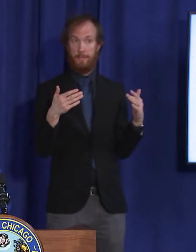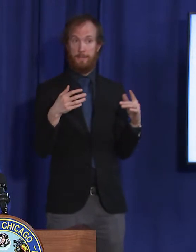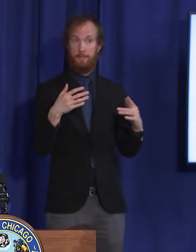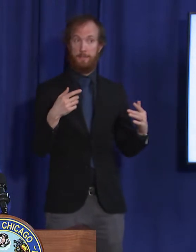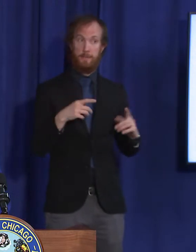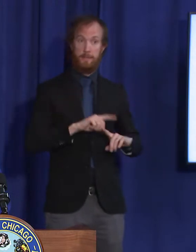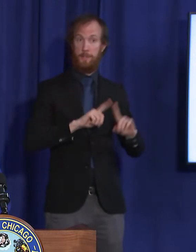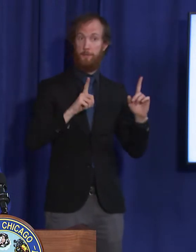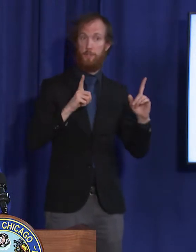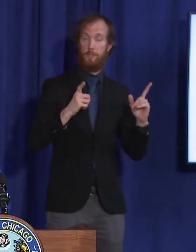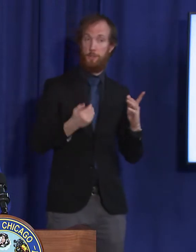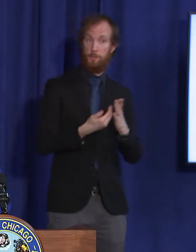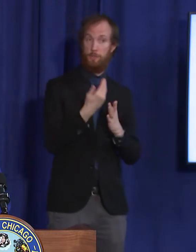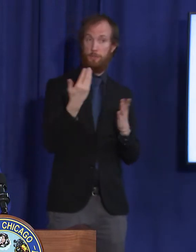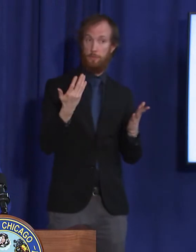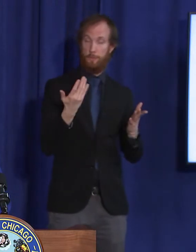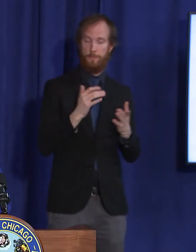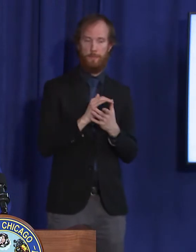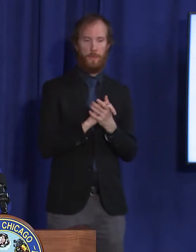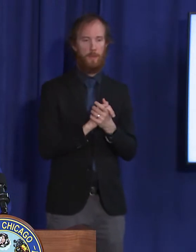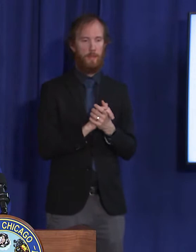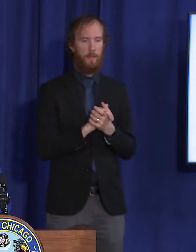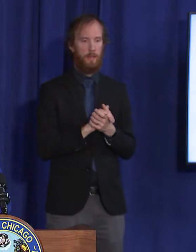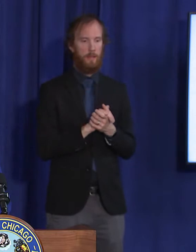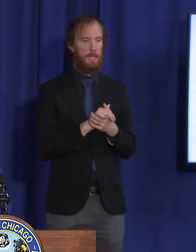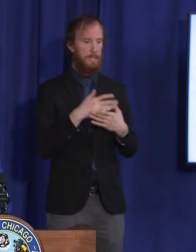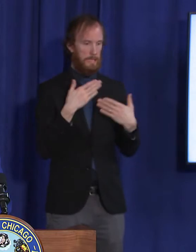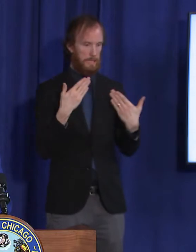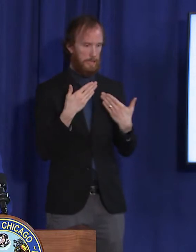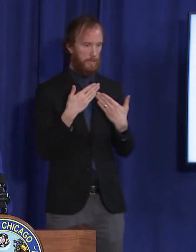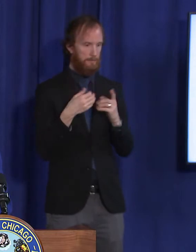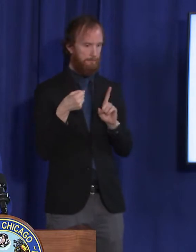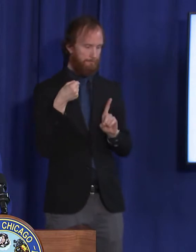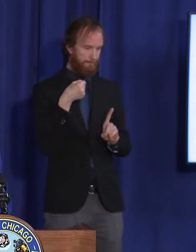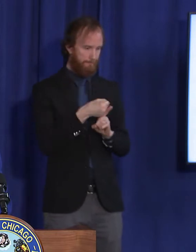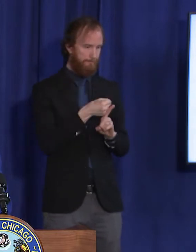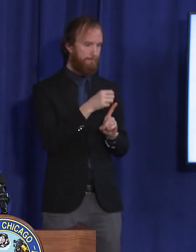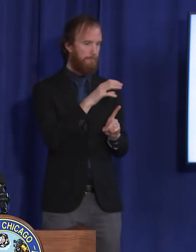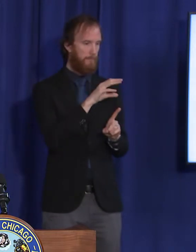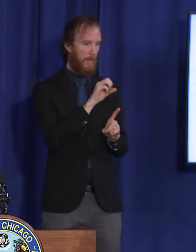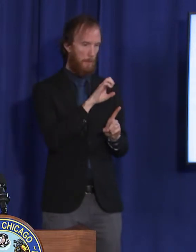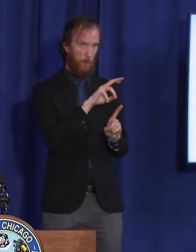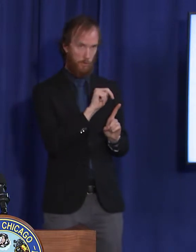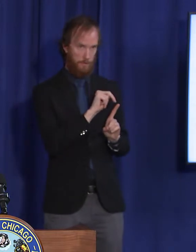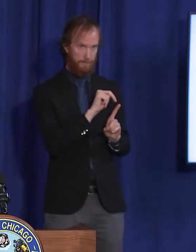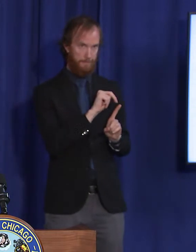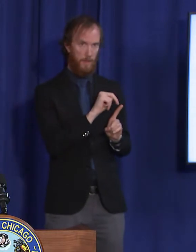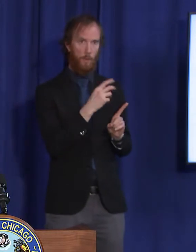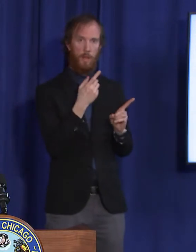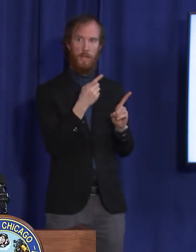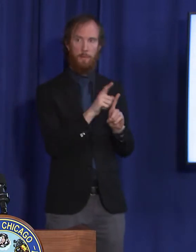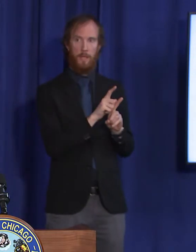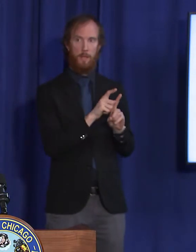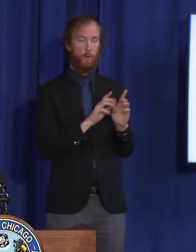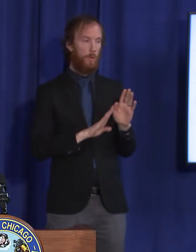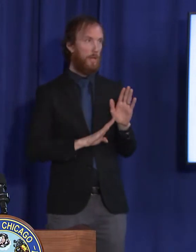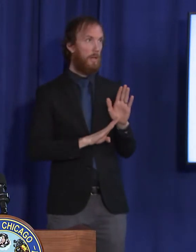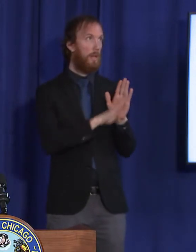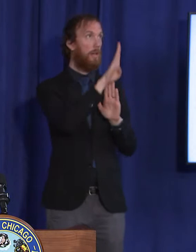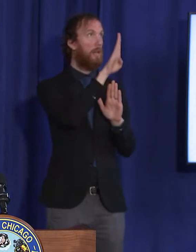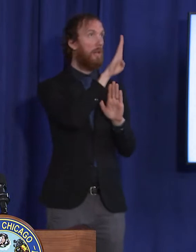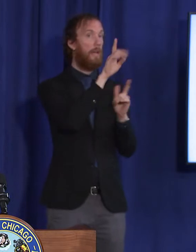we, in the Omicron surge here, in the first Omicron surge, we did come actually all the way back